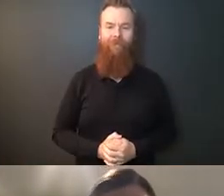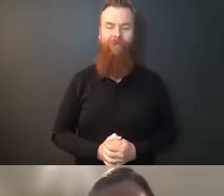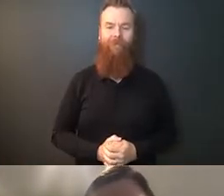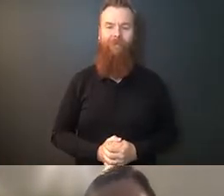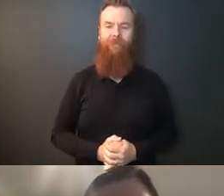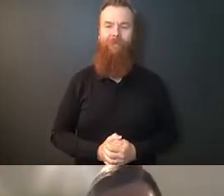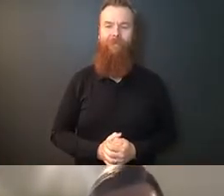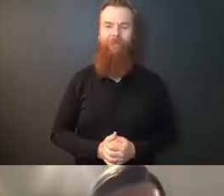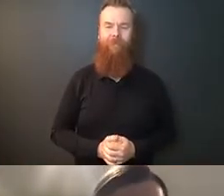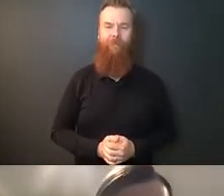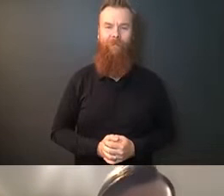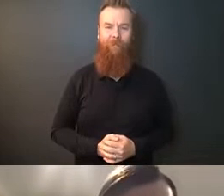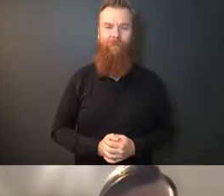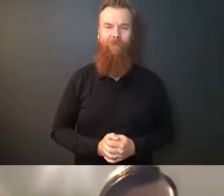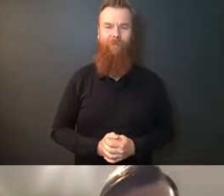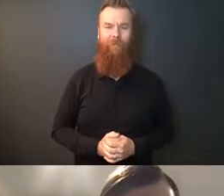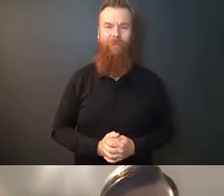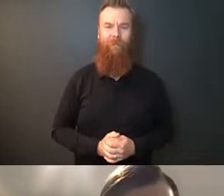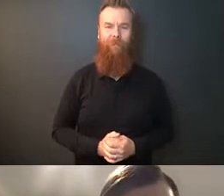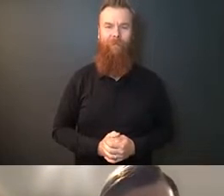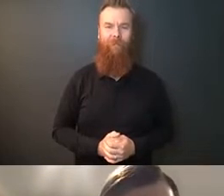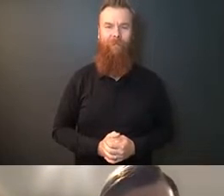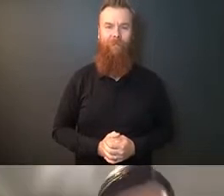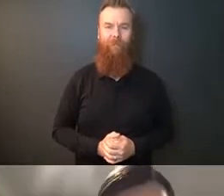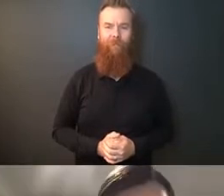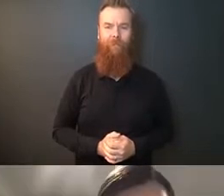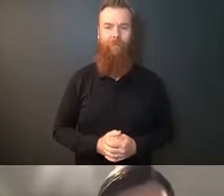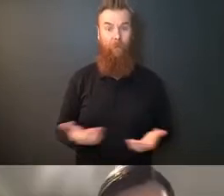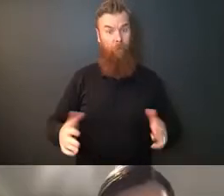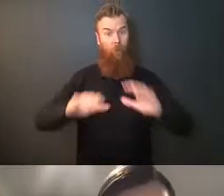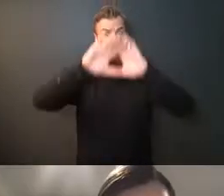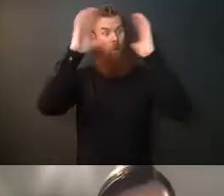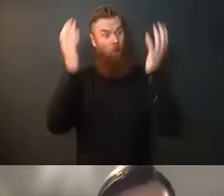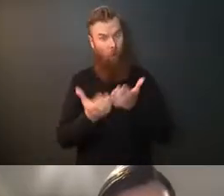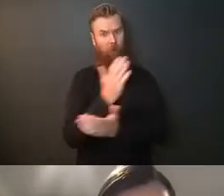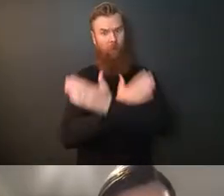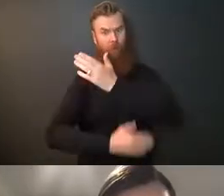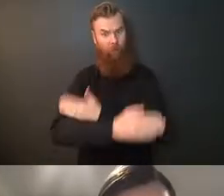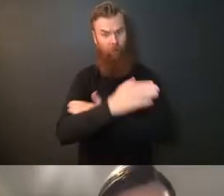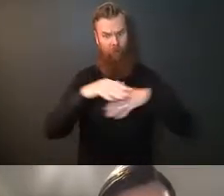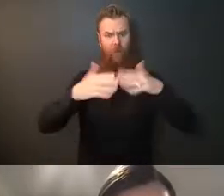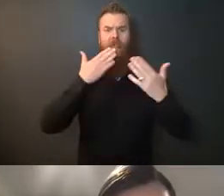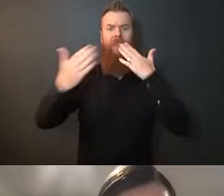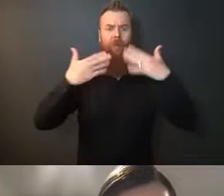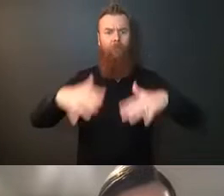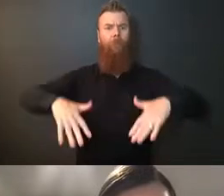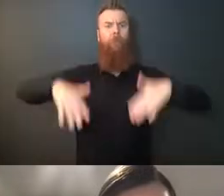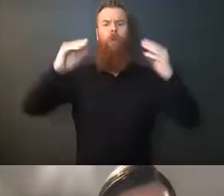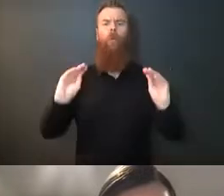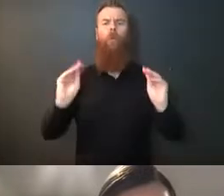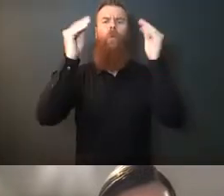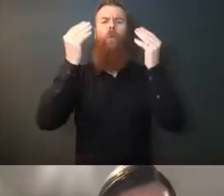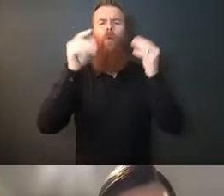Global Disability Summit Youth. We asked youth with disabilities around the world to talk about stigma